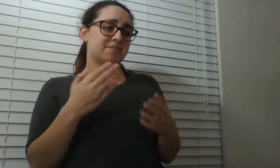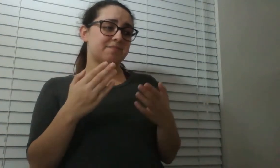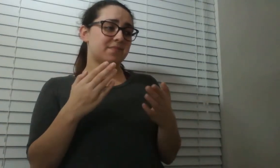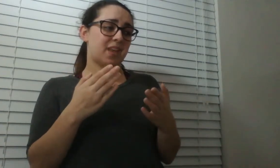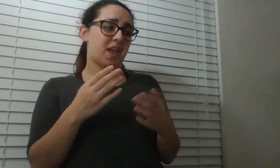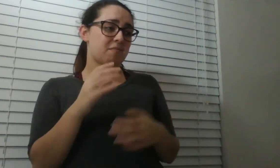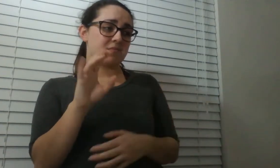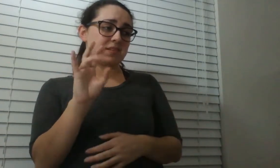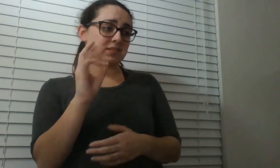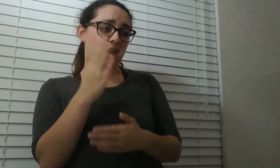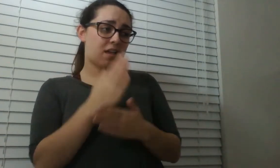this plastic bag.